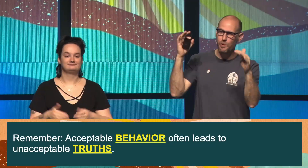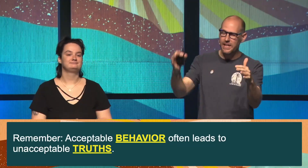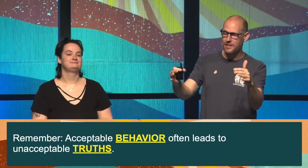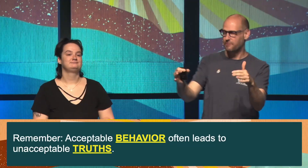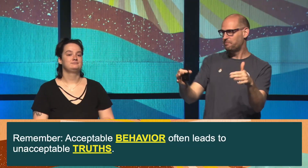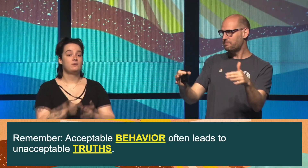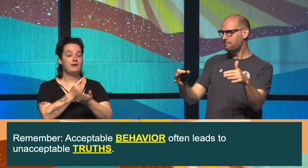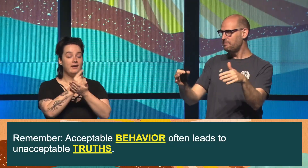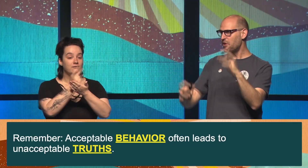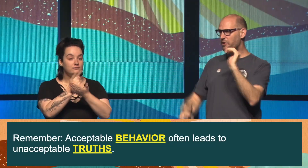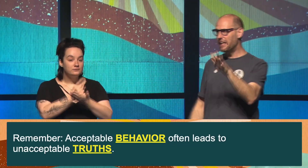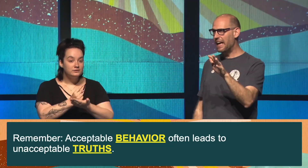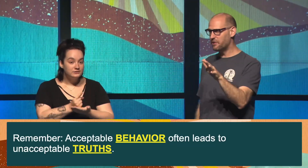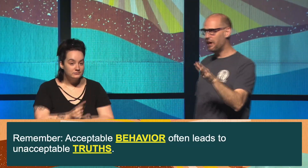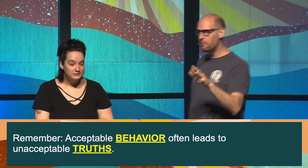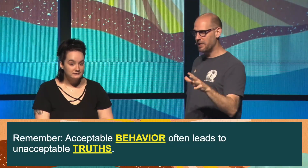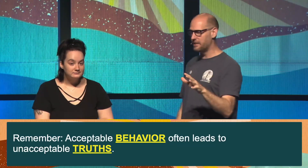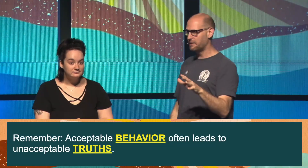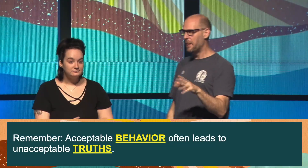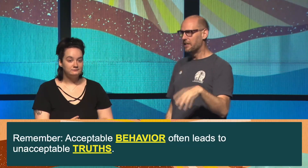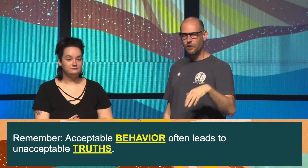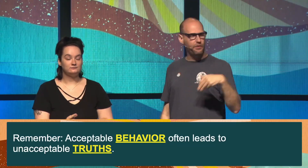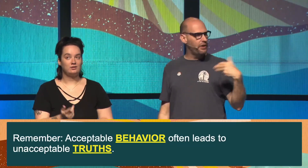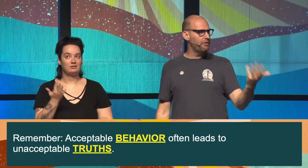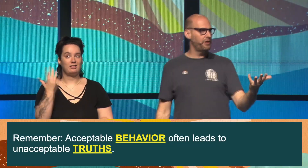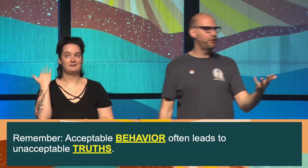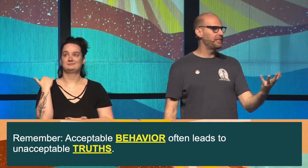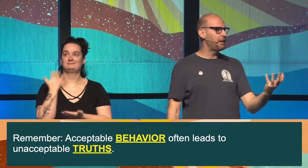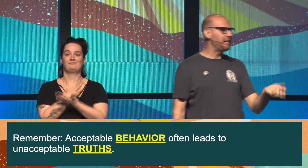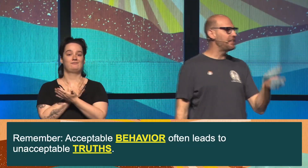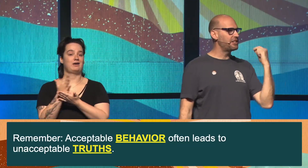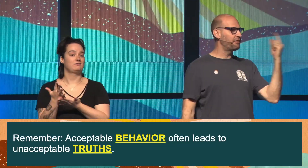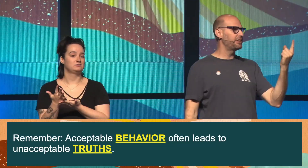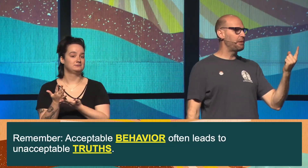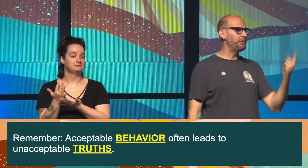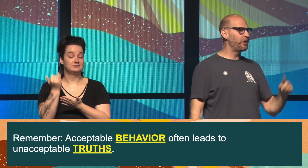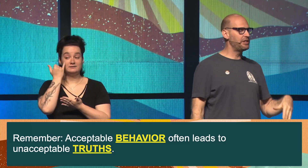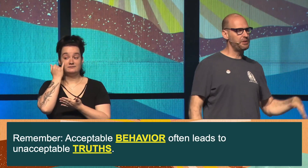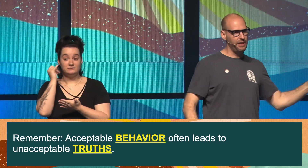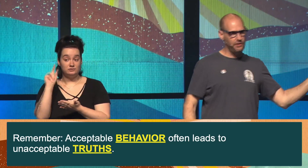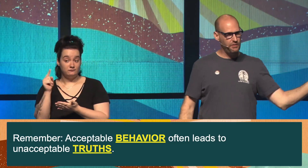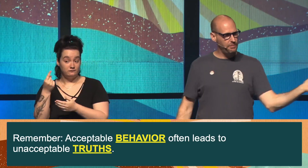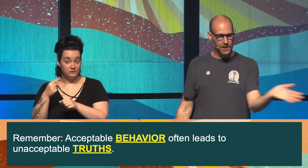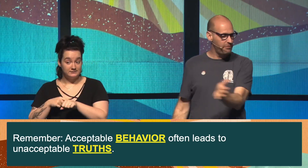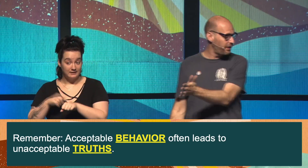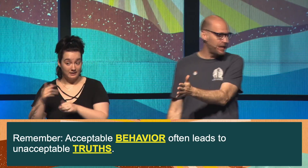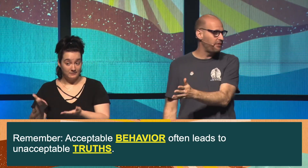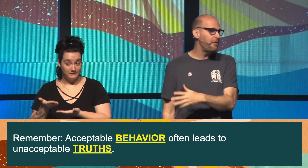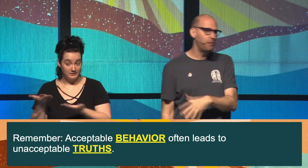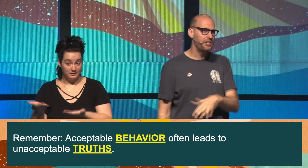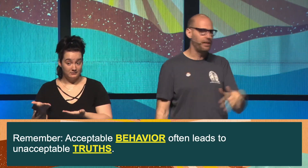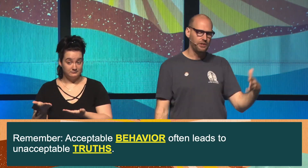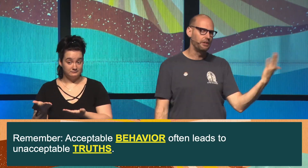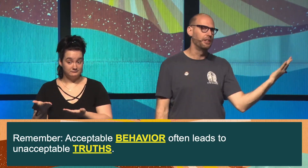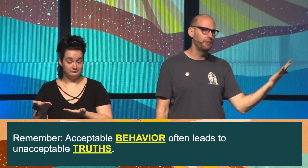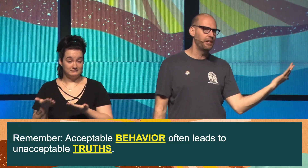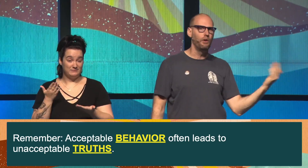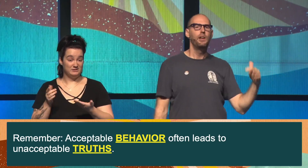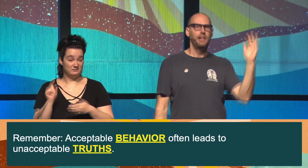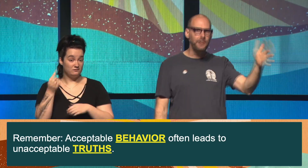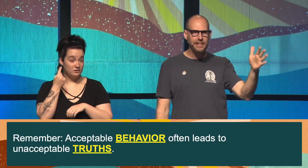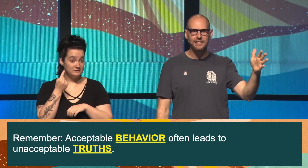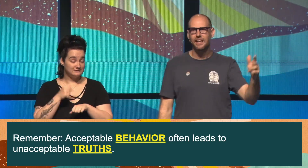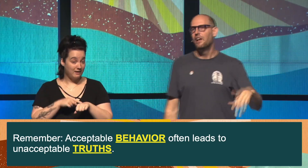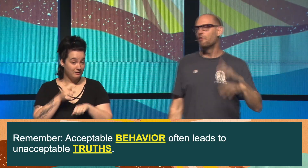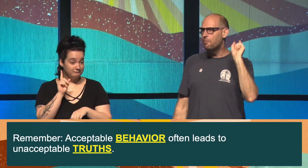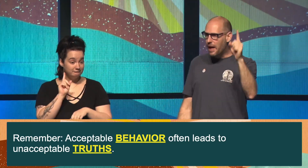every week for the last 5 weeks. So if you're here for the first time today, this is the first time you've heard this, but if you're here for the last 5 weeks, you're like, oh, here we go.